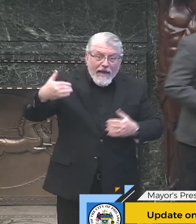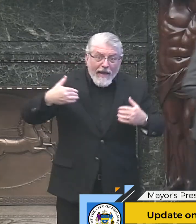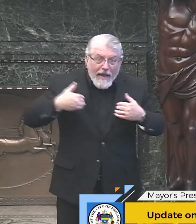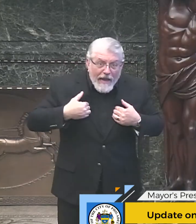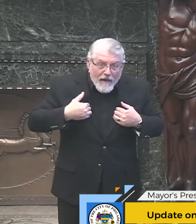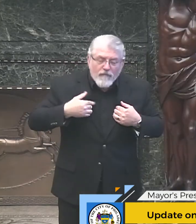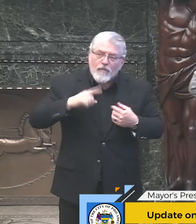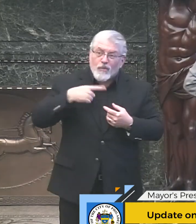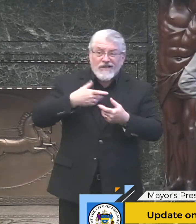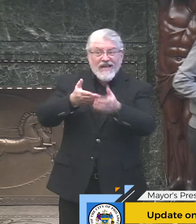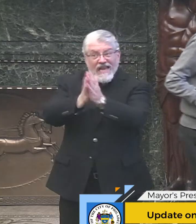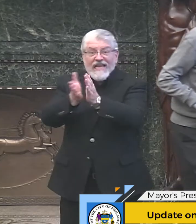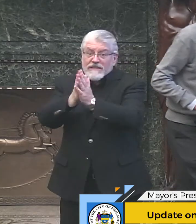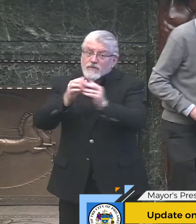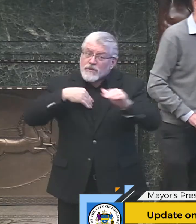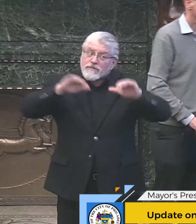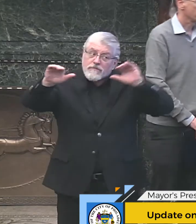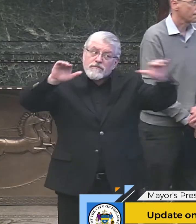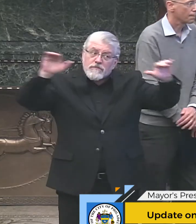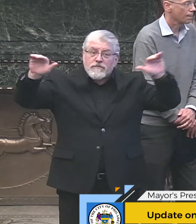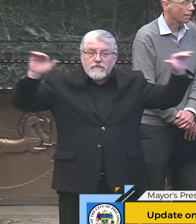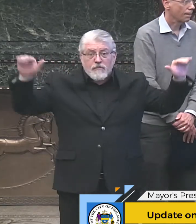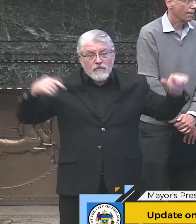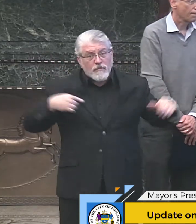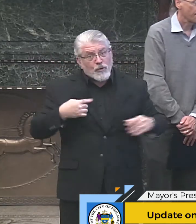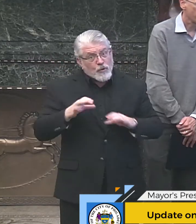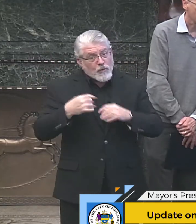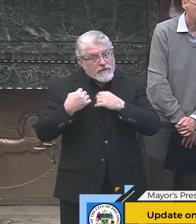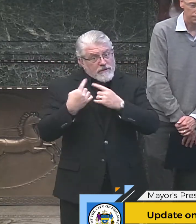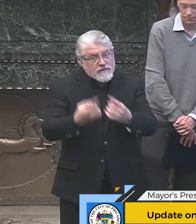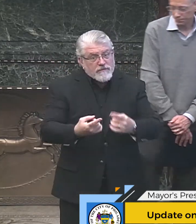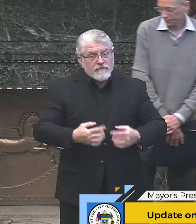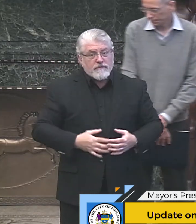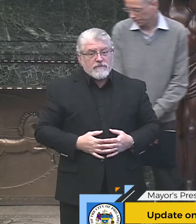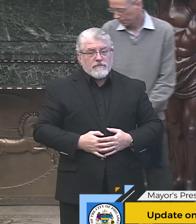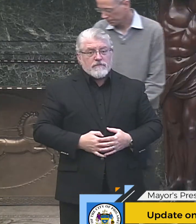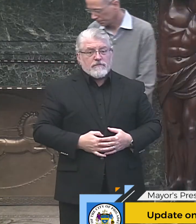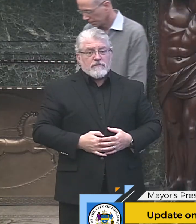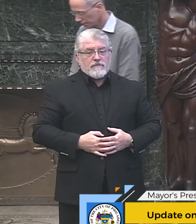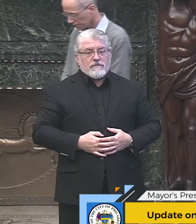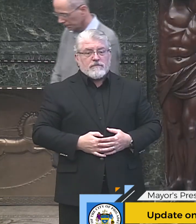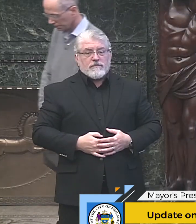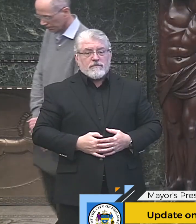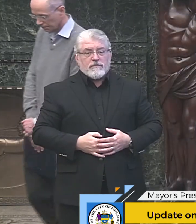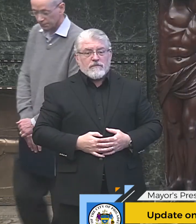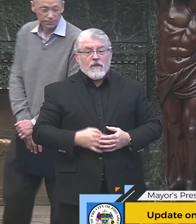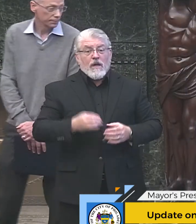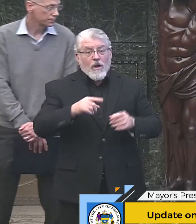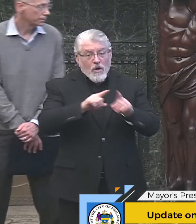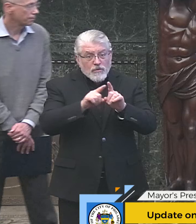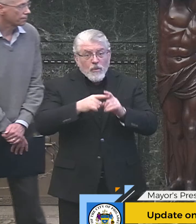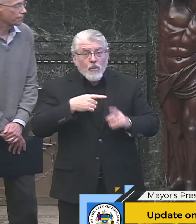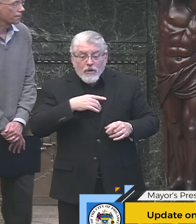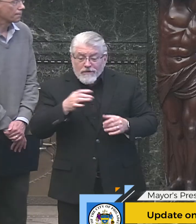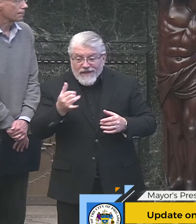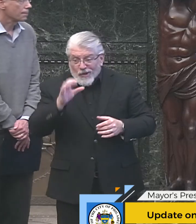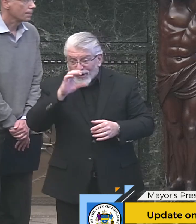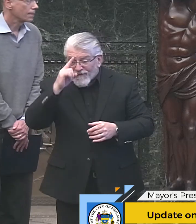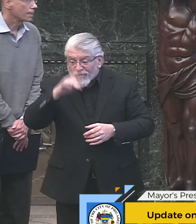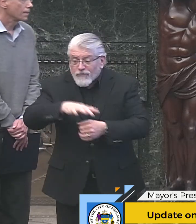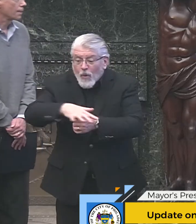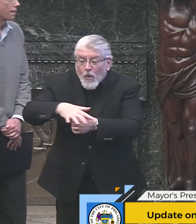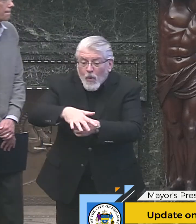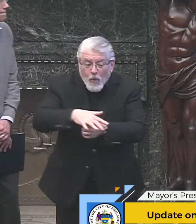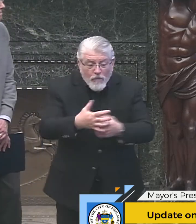I mean, we are exploring opportunities for local manufacturing to try to get the specifications for the